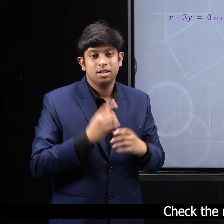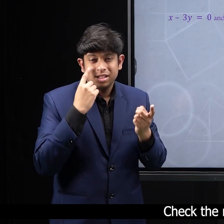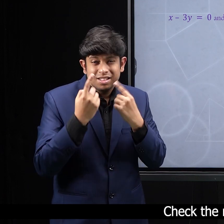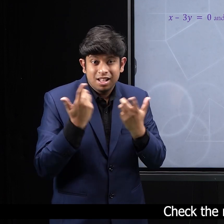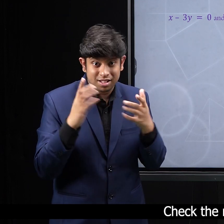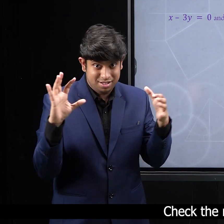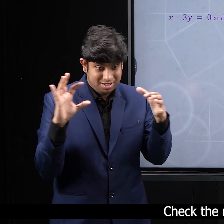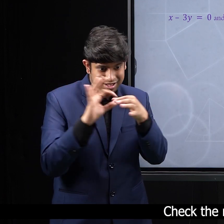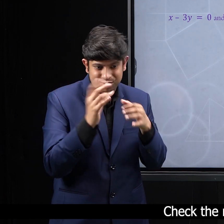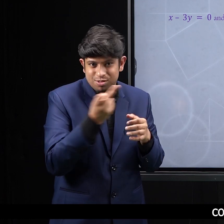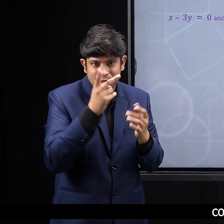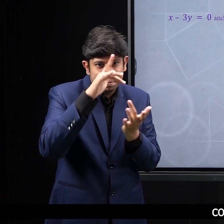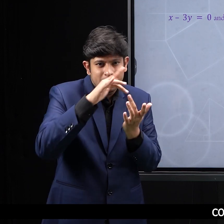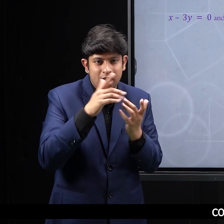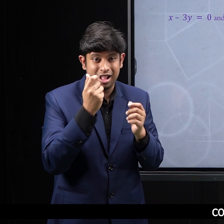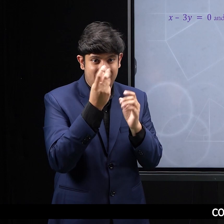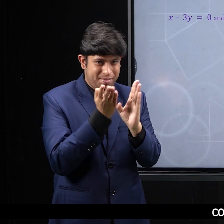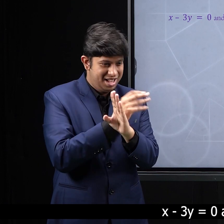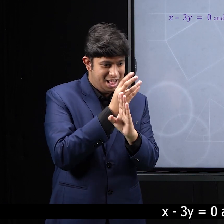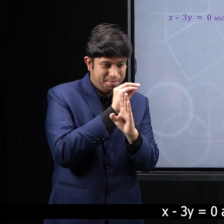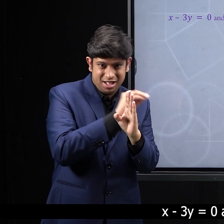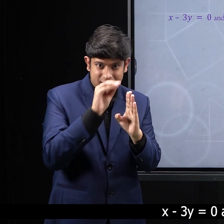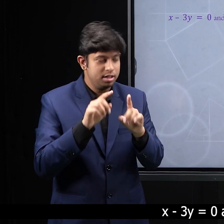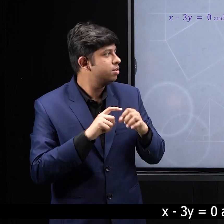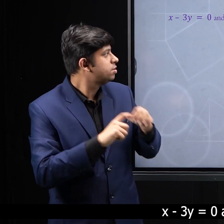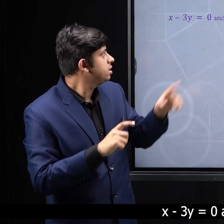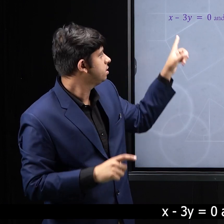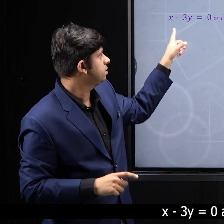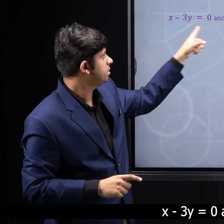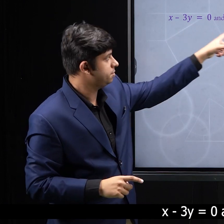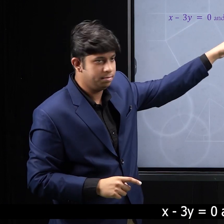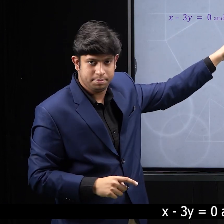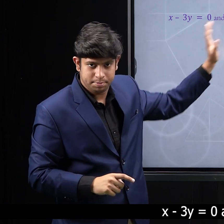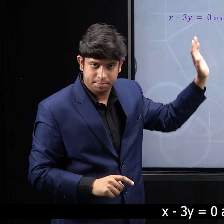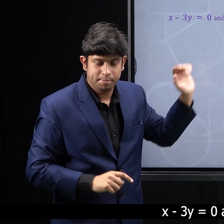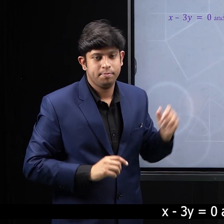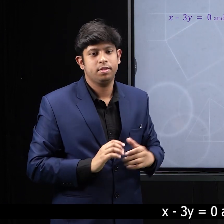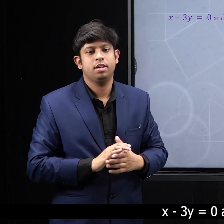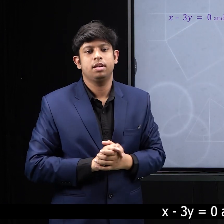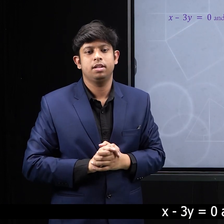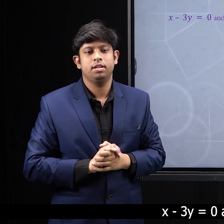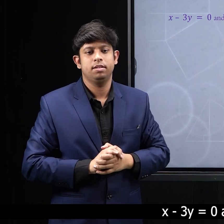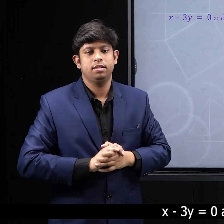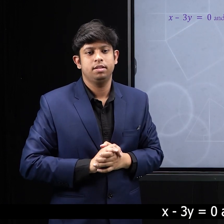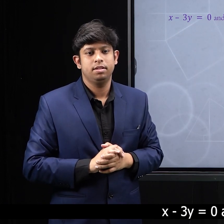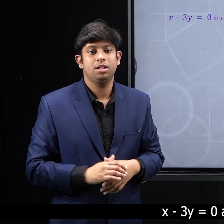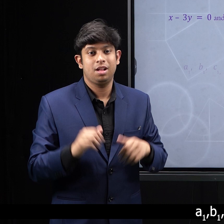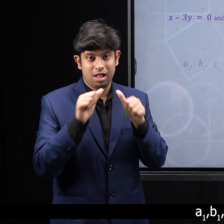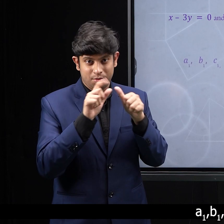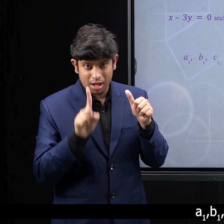Check the relationship between coefficients of x minus 3 equal to 0 and 4x plus 6y minus 24 equal to 0. a1